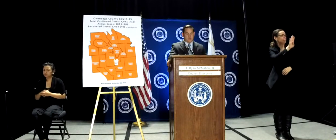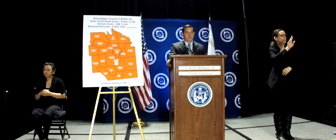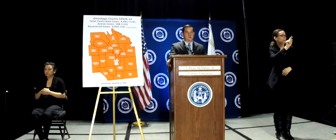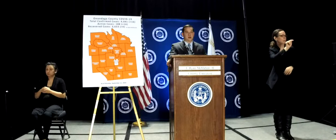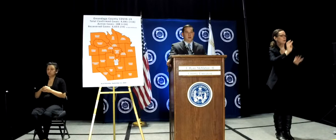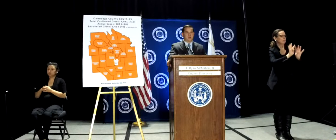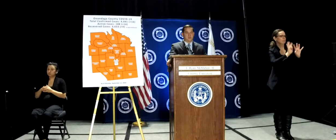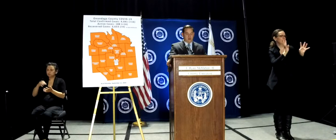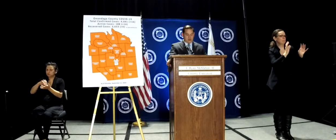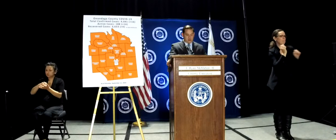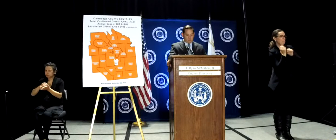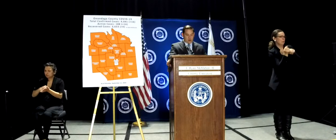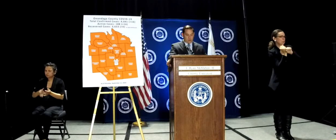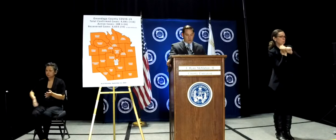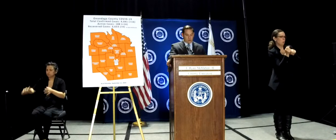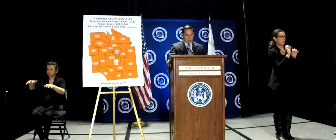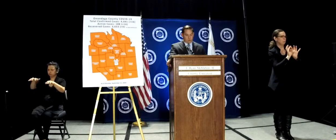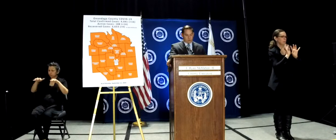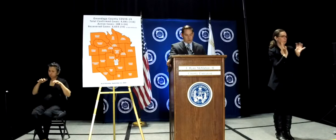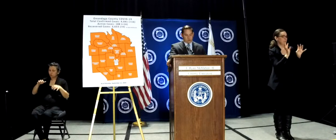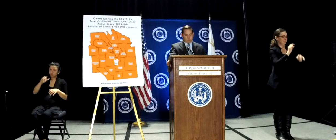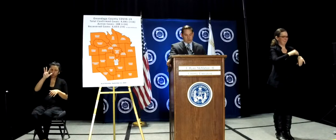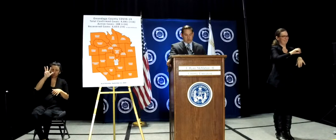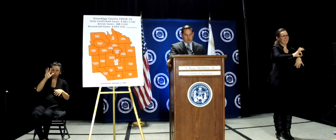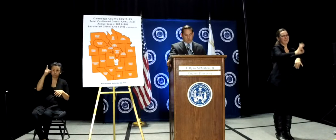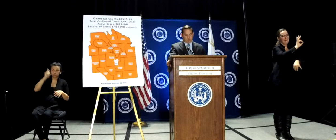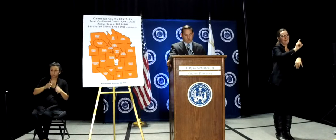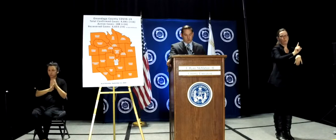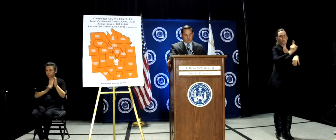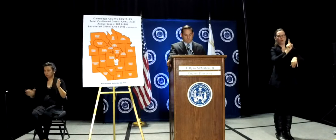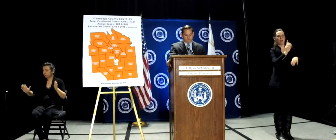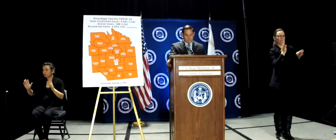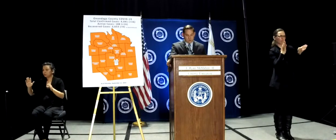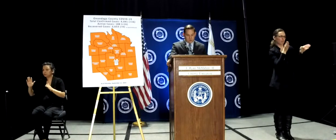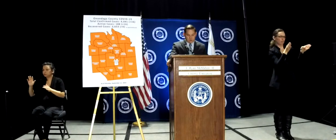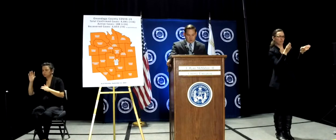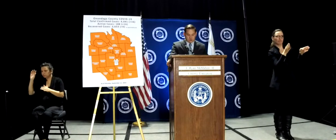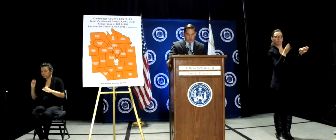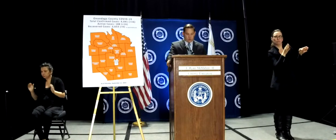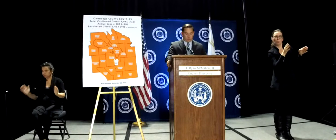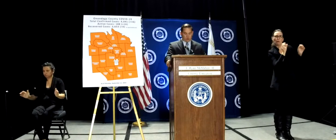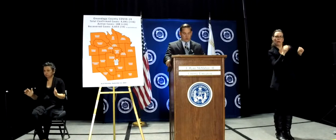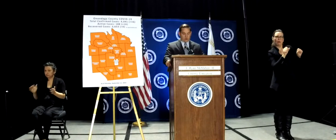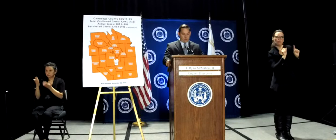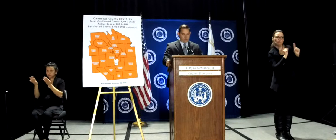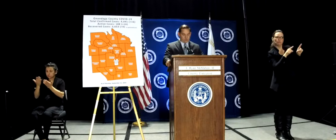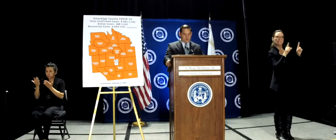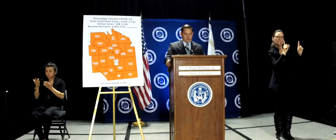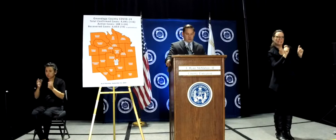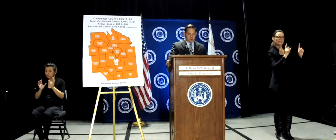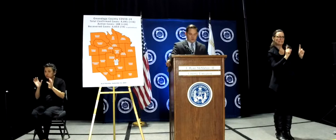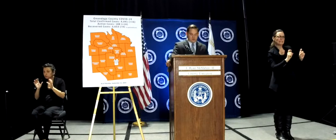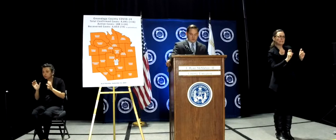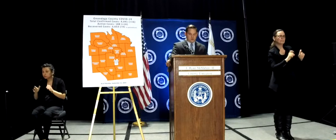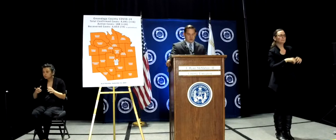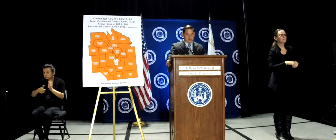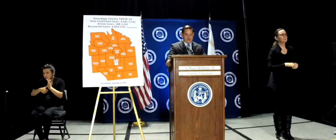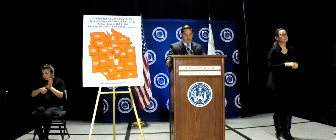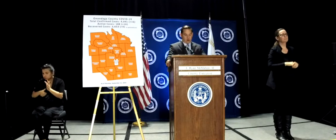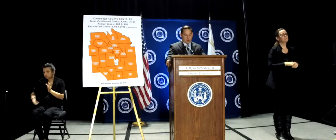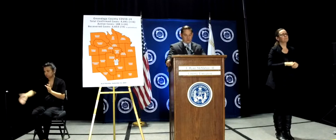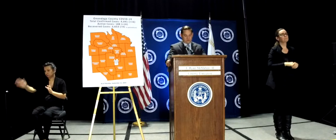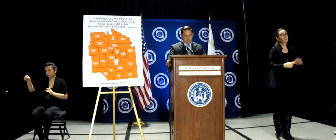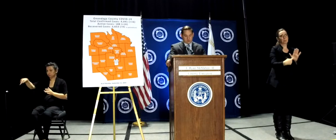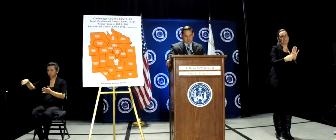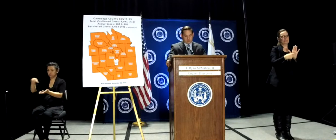is the type of scenario to give you an idea what we're pushing. A child goes to school. His or her homeroom teacher notices that the student